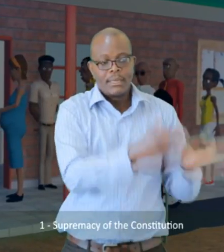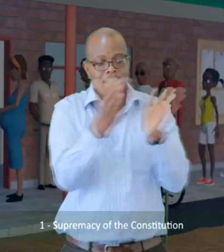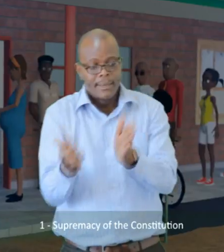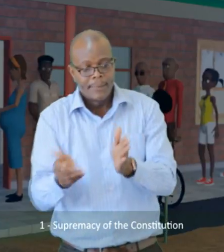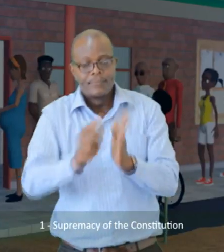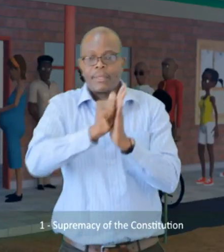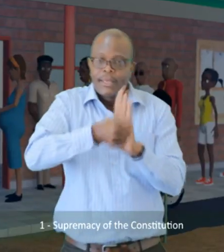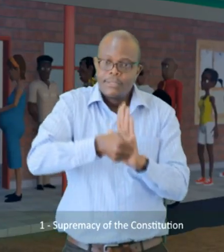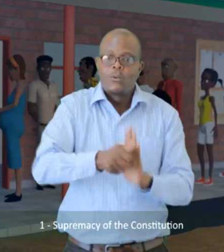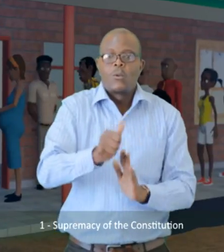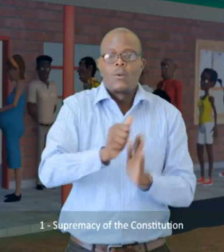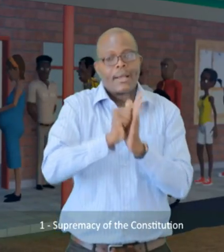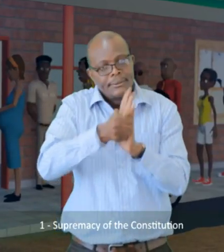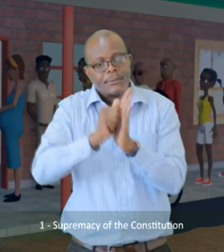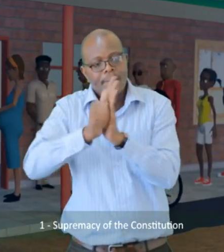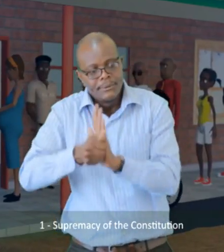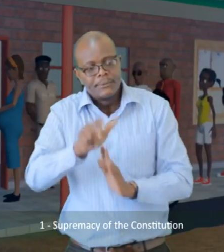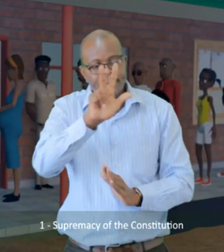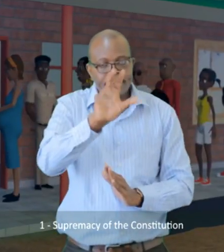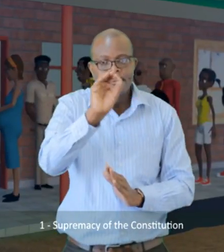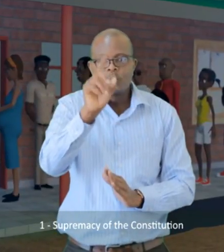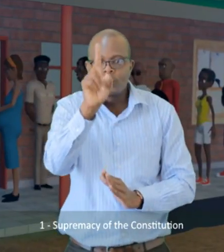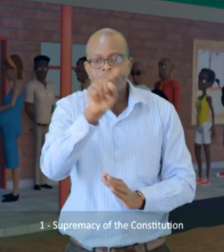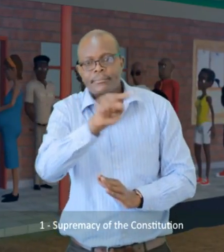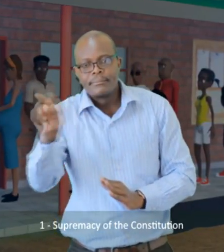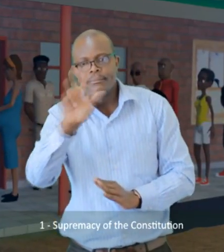One, supremacy of the Constitution.